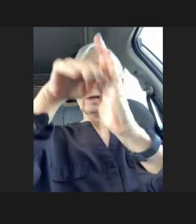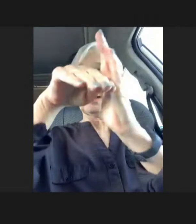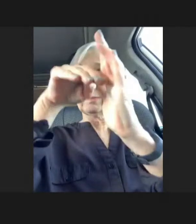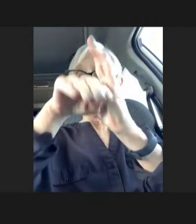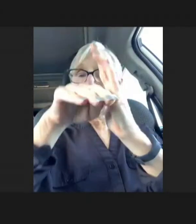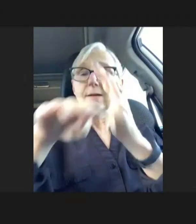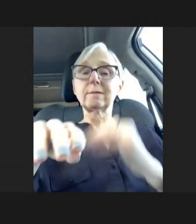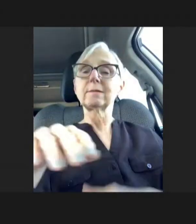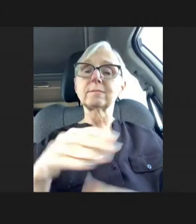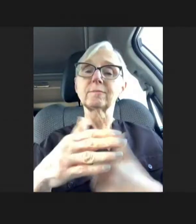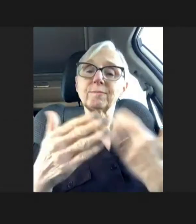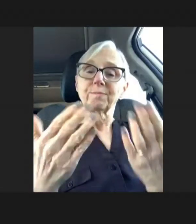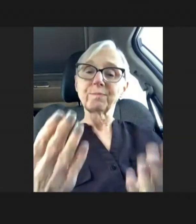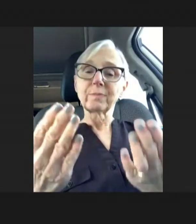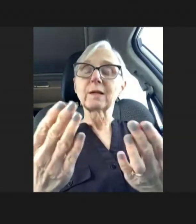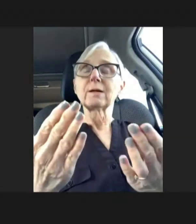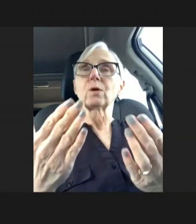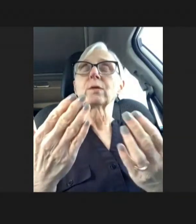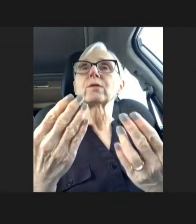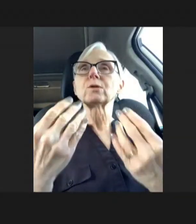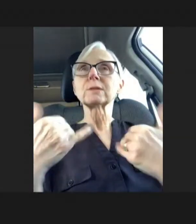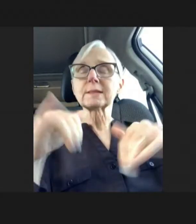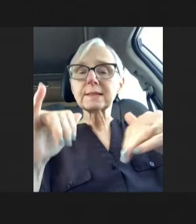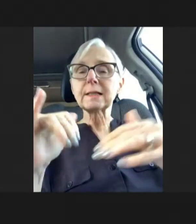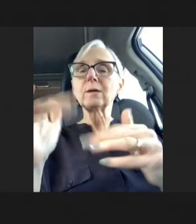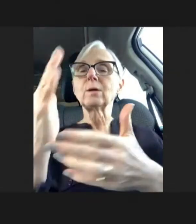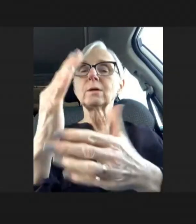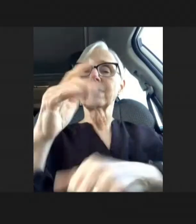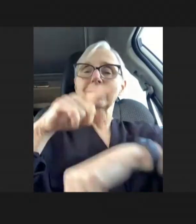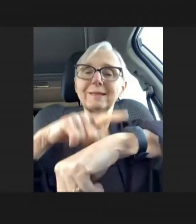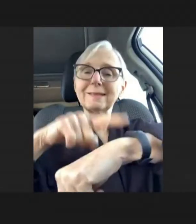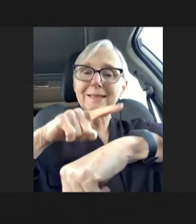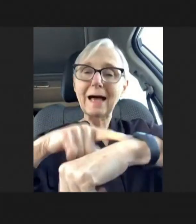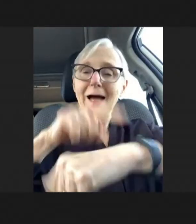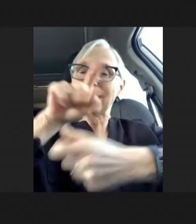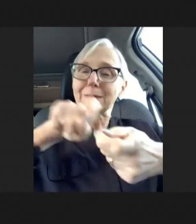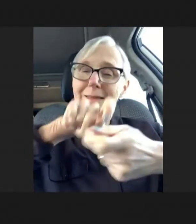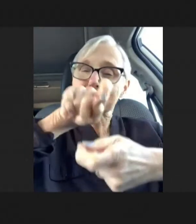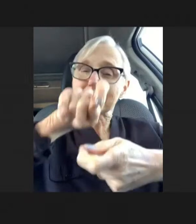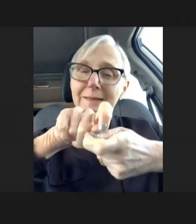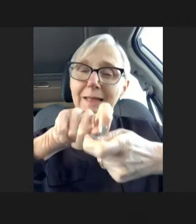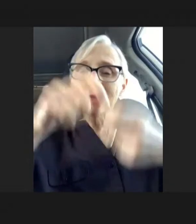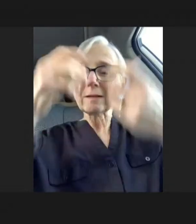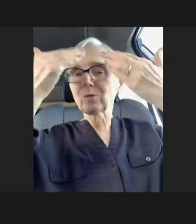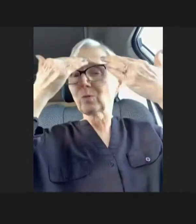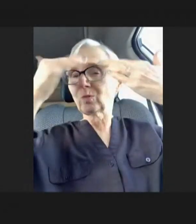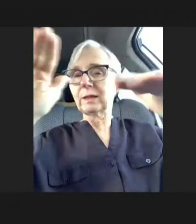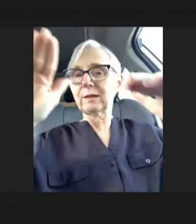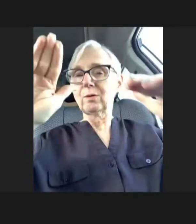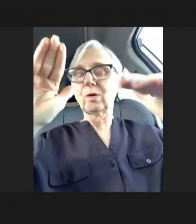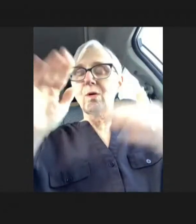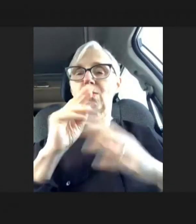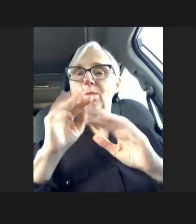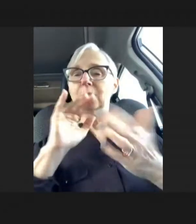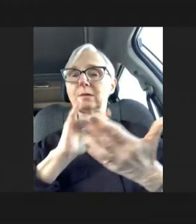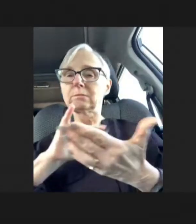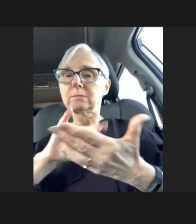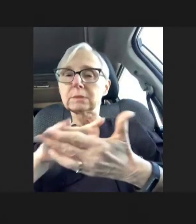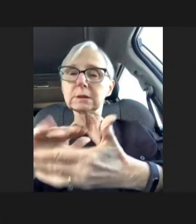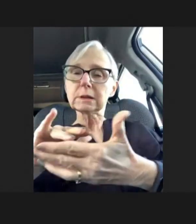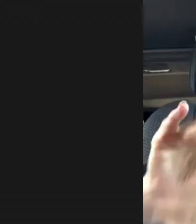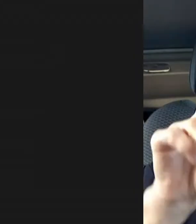you. I think lots of unknowns about what the timing is going to look like exactly, but we're looking at multiple sources of data to try and understand where we